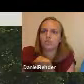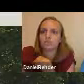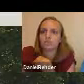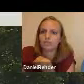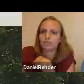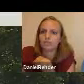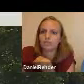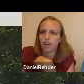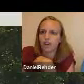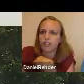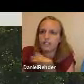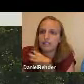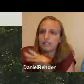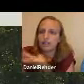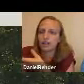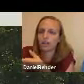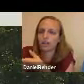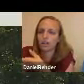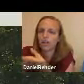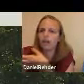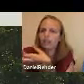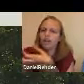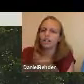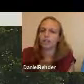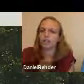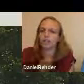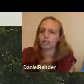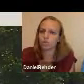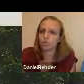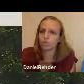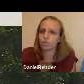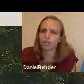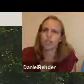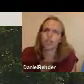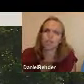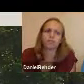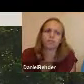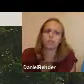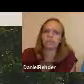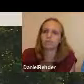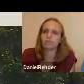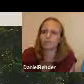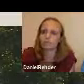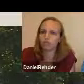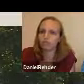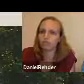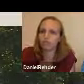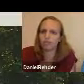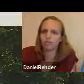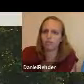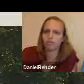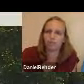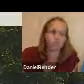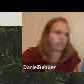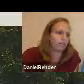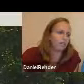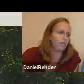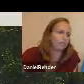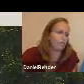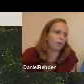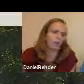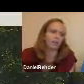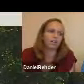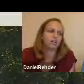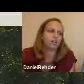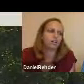It's very different than living there. So how do I get groceries? How do I feed myself? How do I feed my family? How